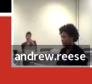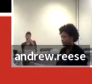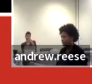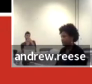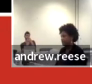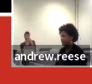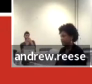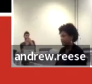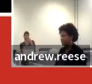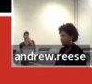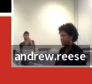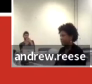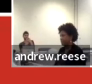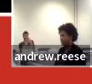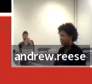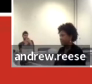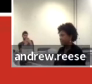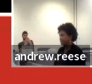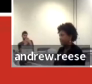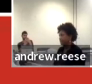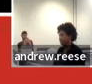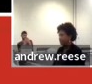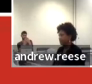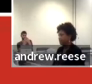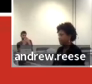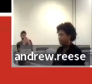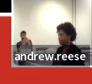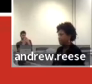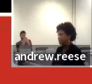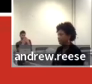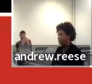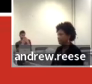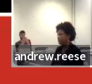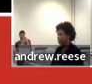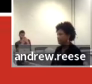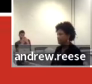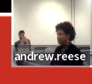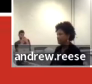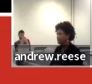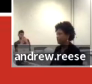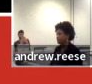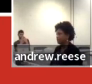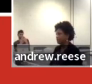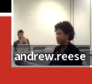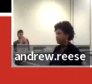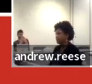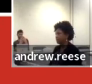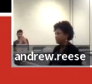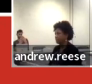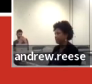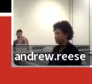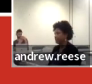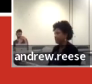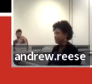they're providing services to people. And this is something that we actually talked about. Michael, who's our nurse educator, had